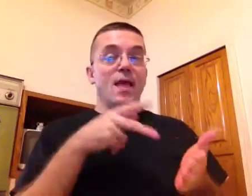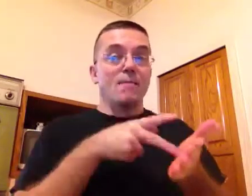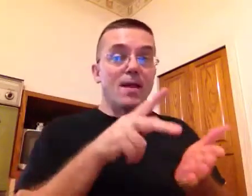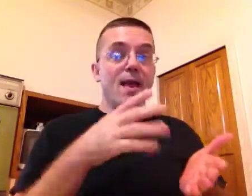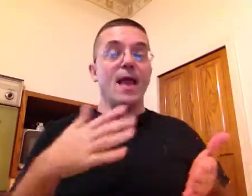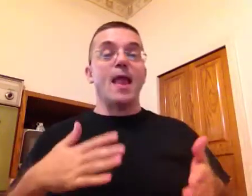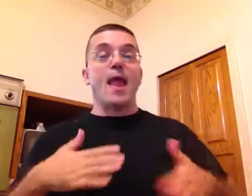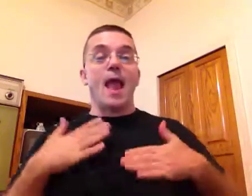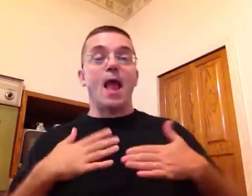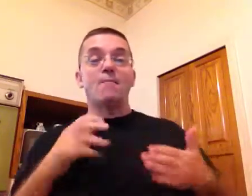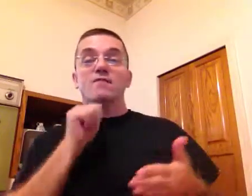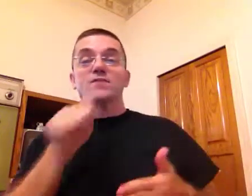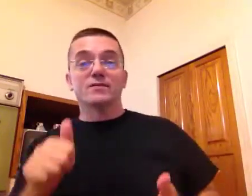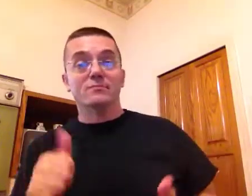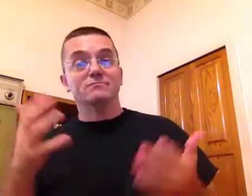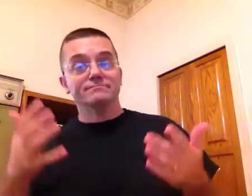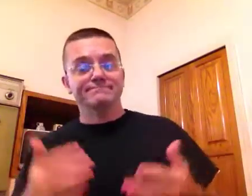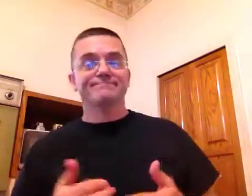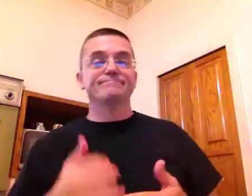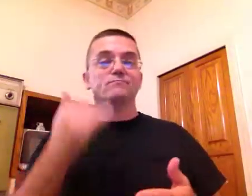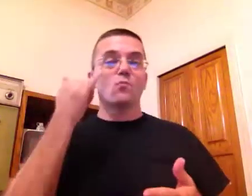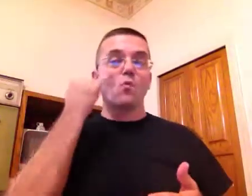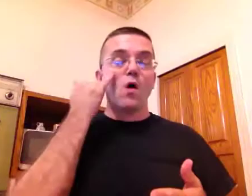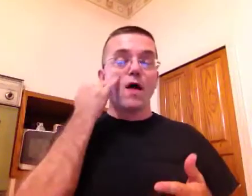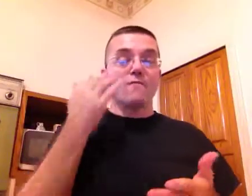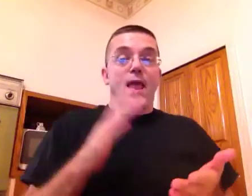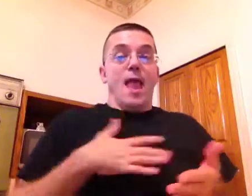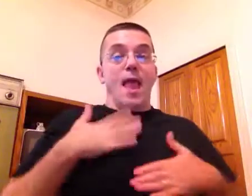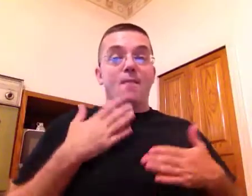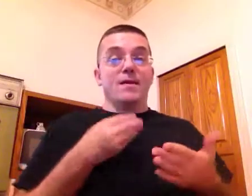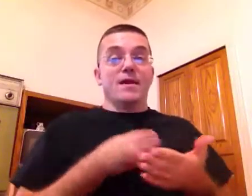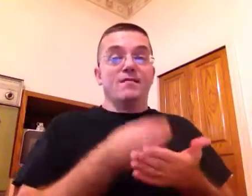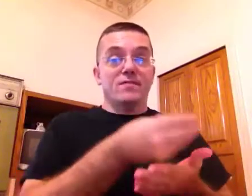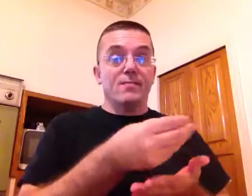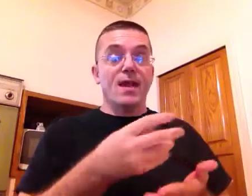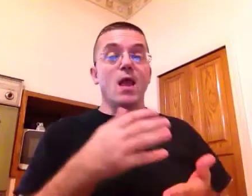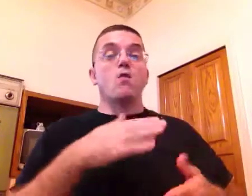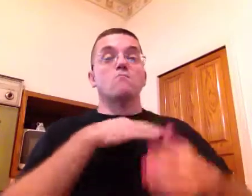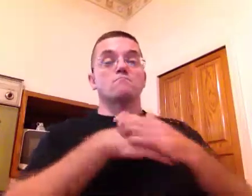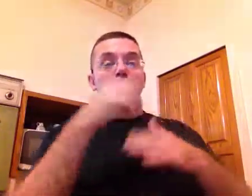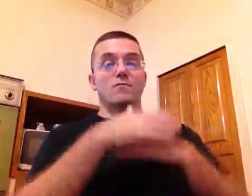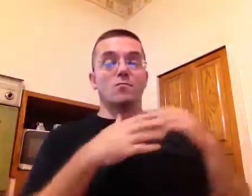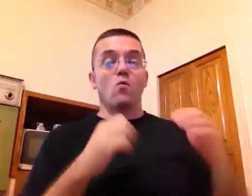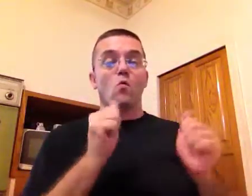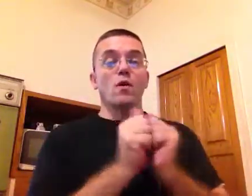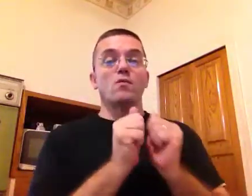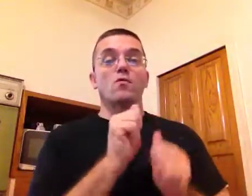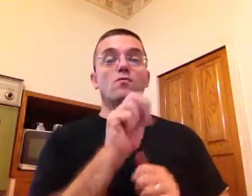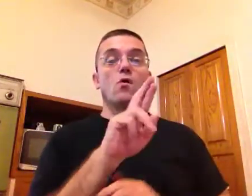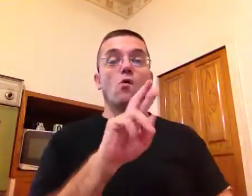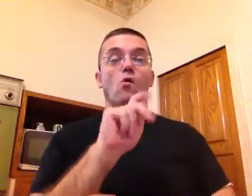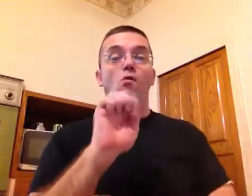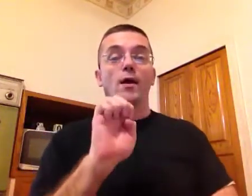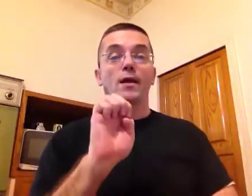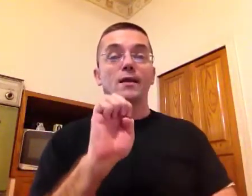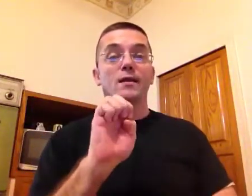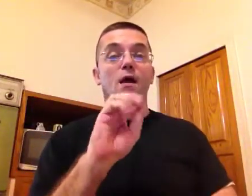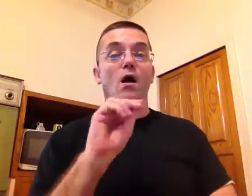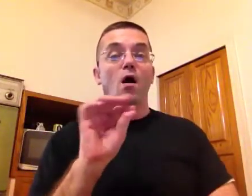they pay because you're making a rate of return that you're comfortable with on terms that you're comfortable with. So if they do